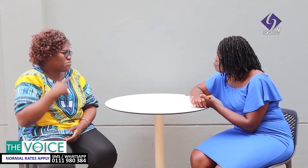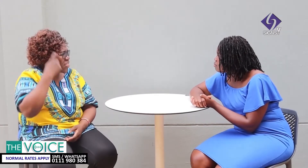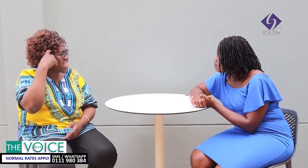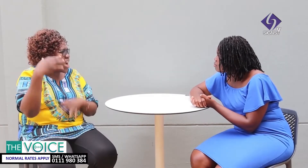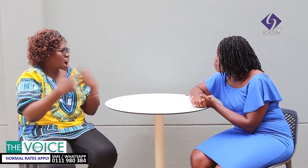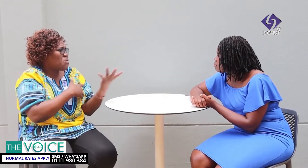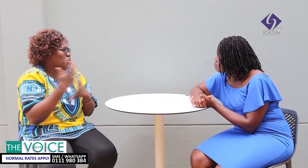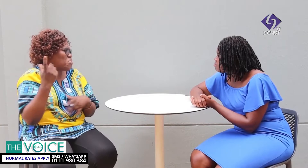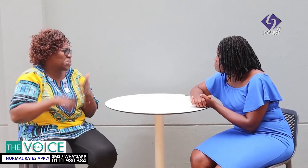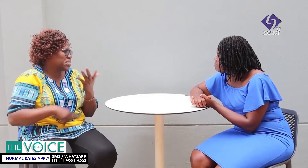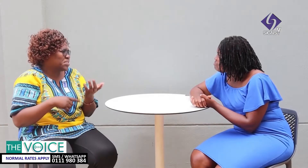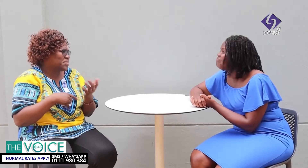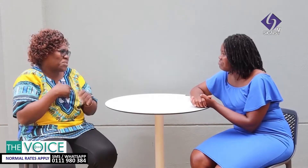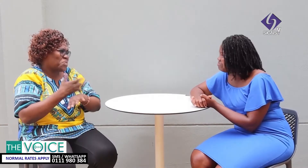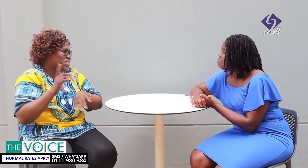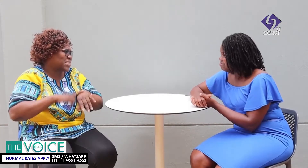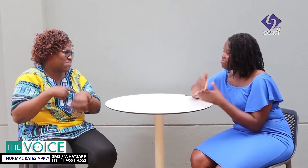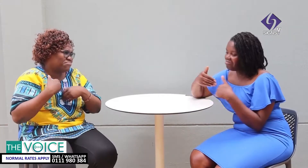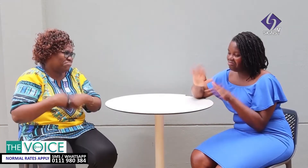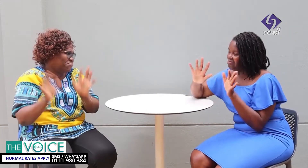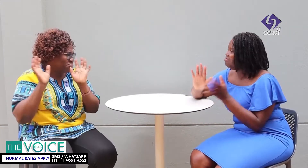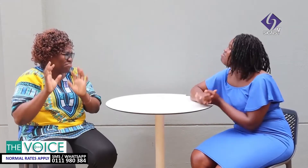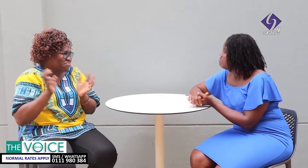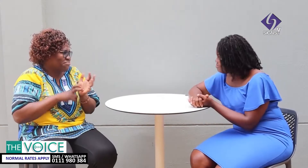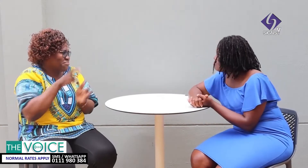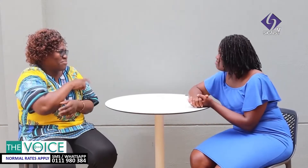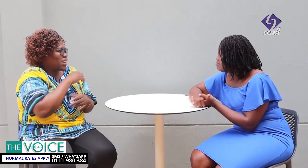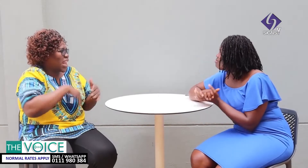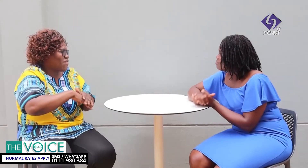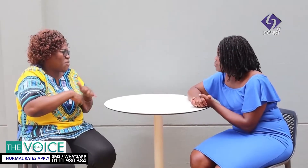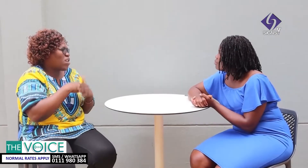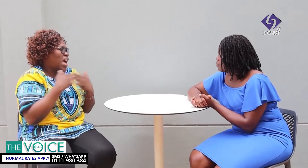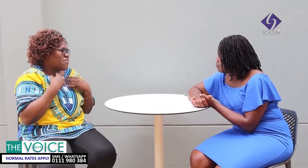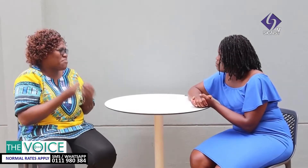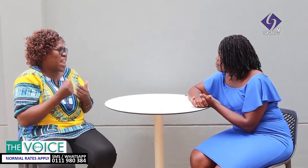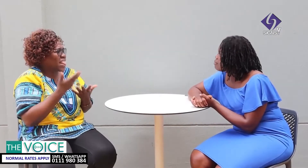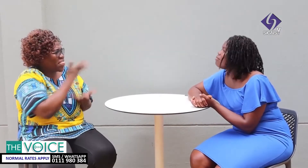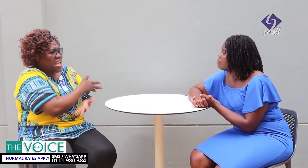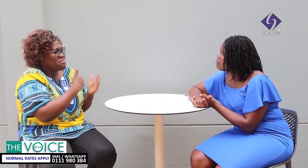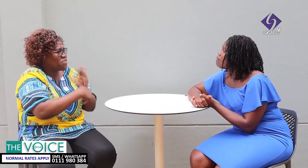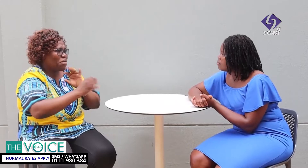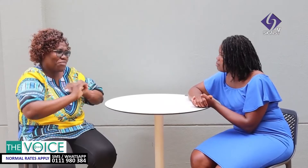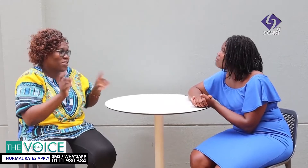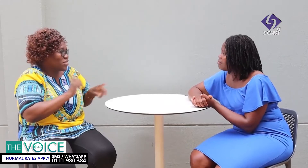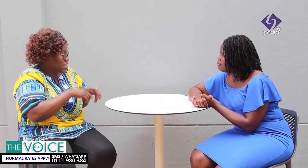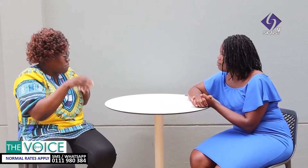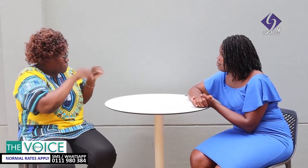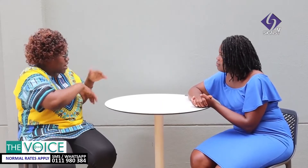So later they allowed me, and I didn't really waste much time. I also left. Yes, I left.